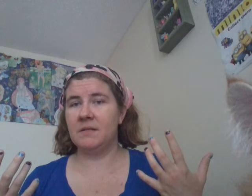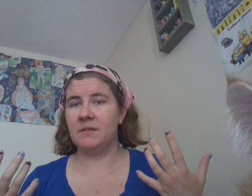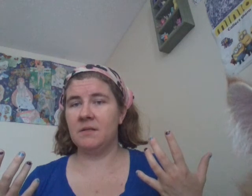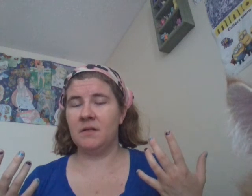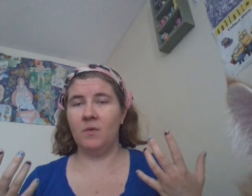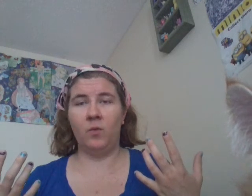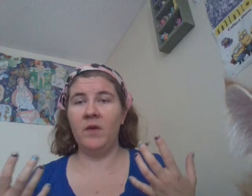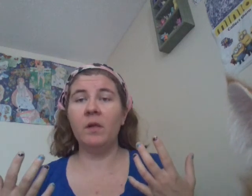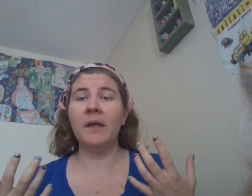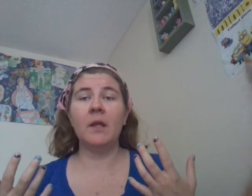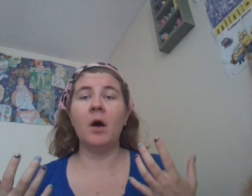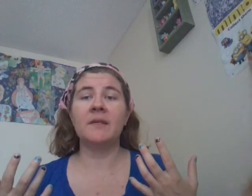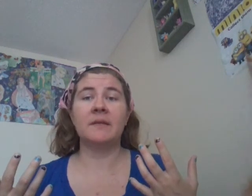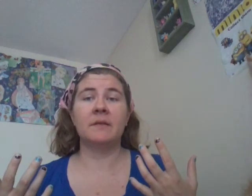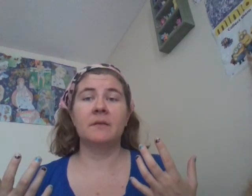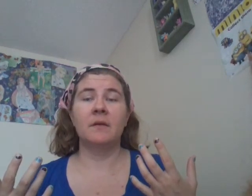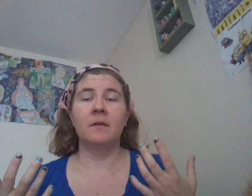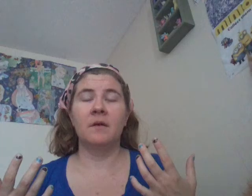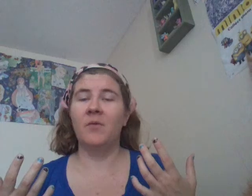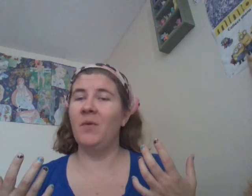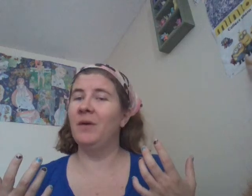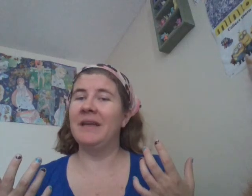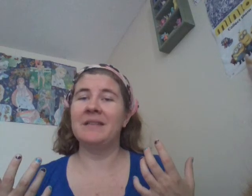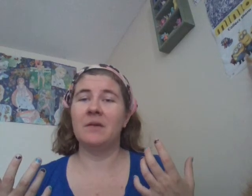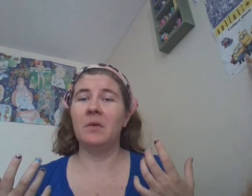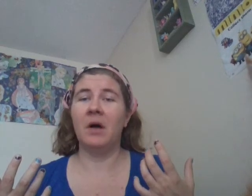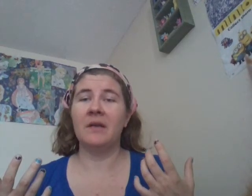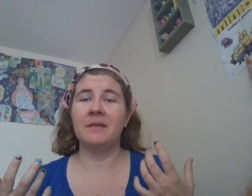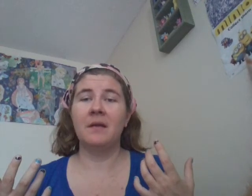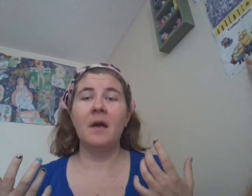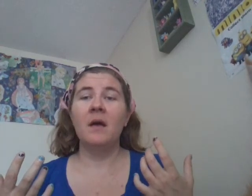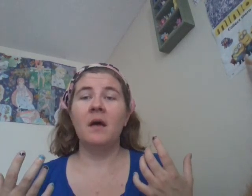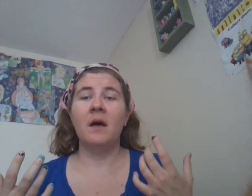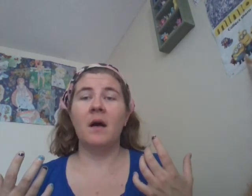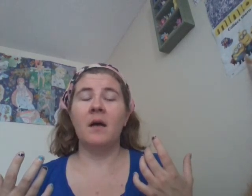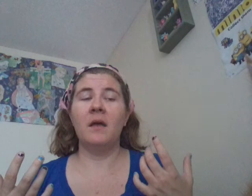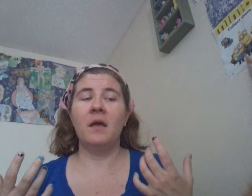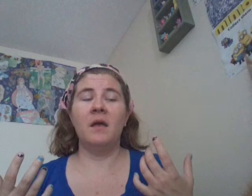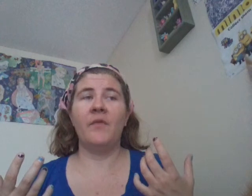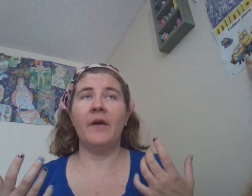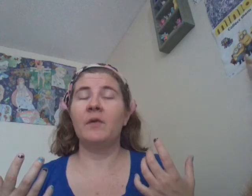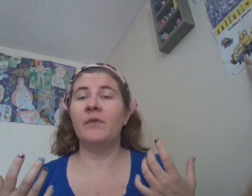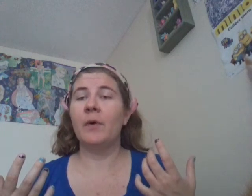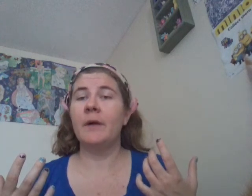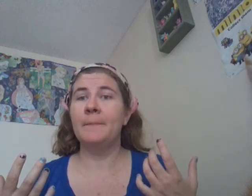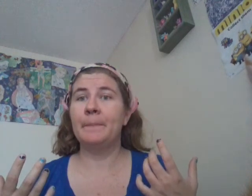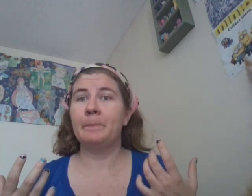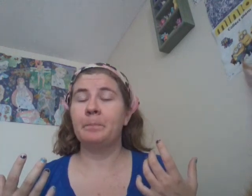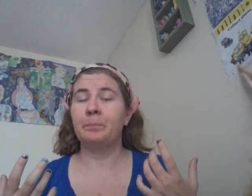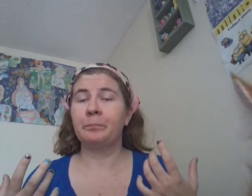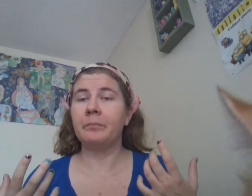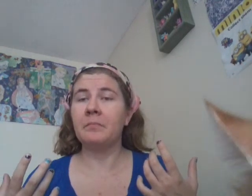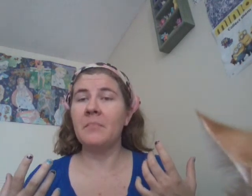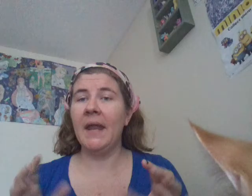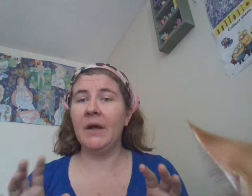because we will get lost. We will get so lost. If I go to Florida and